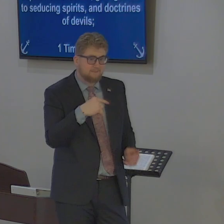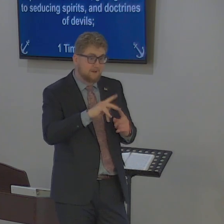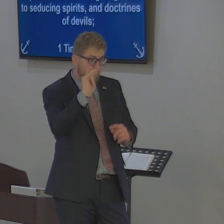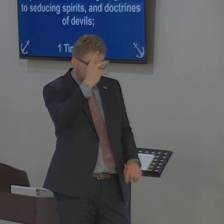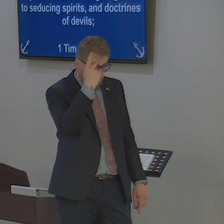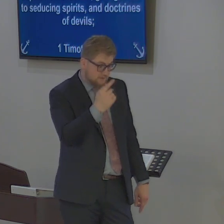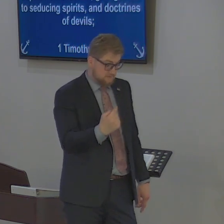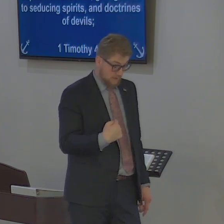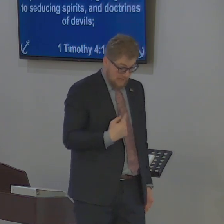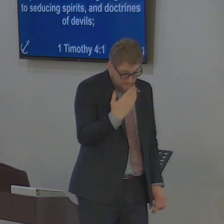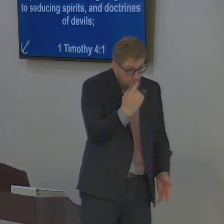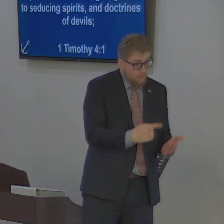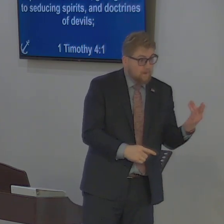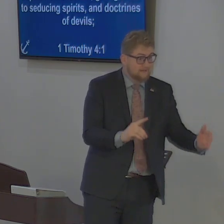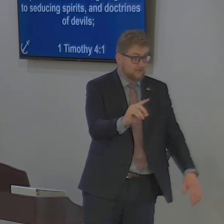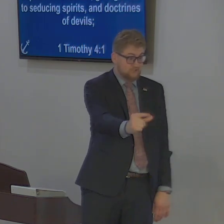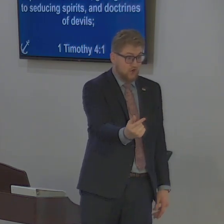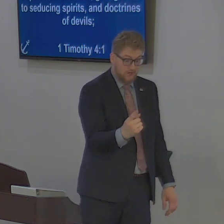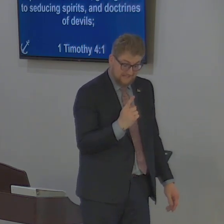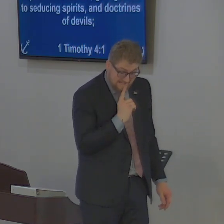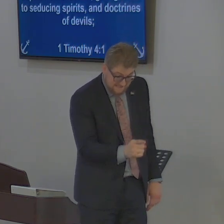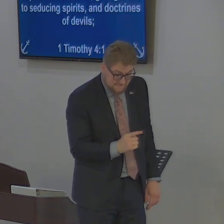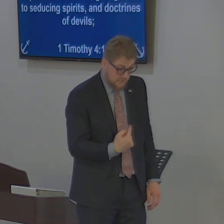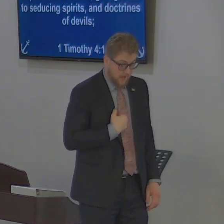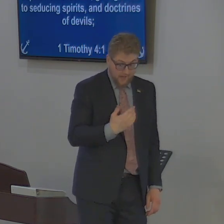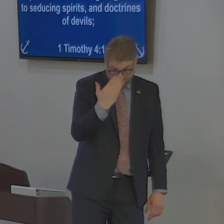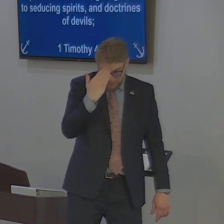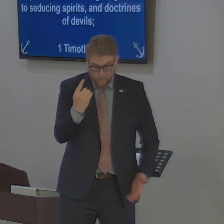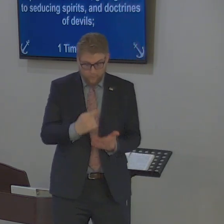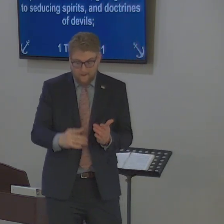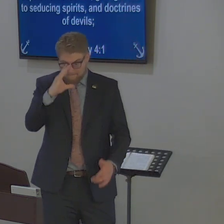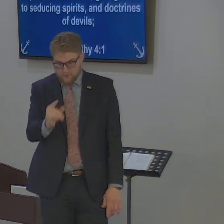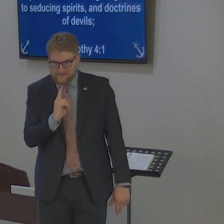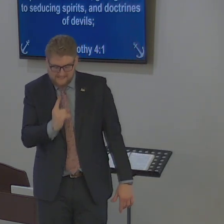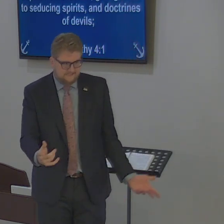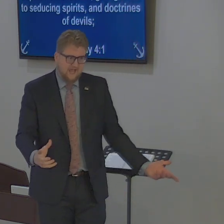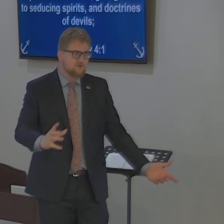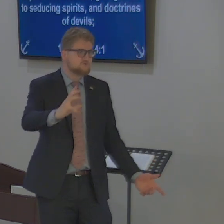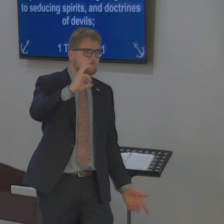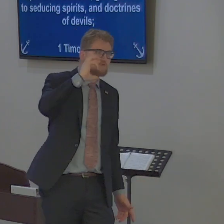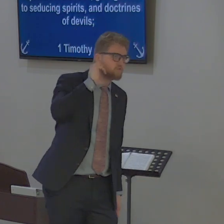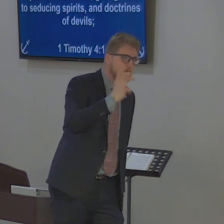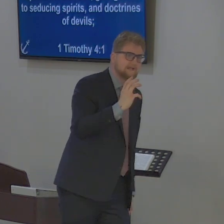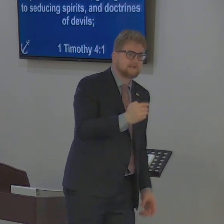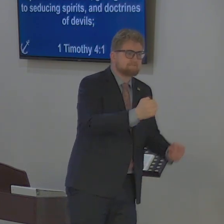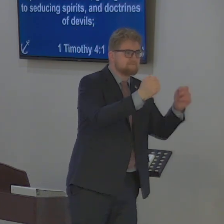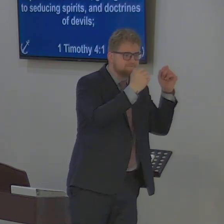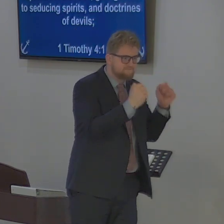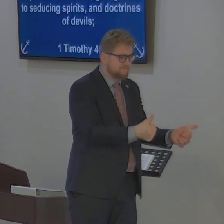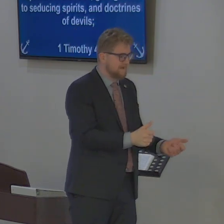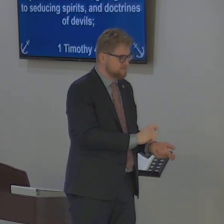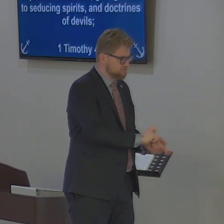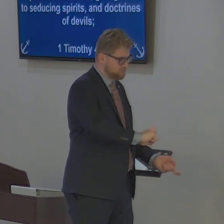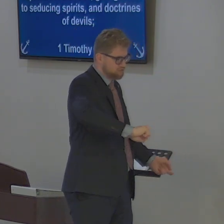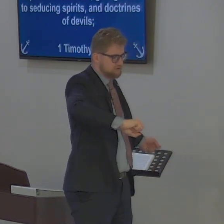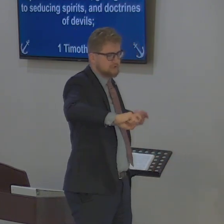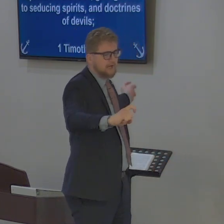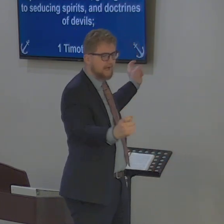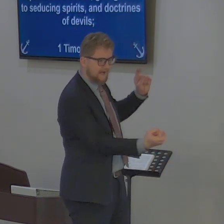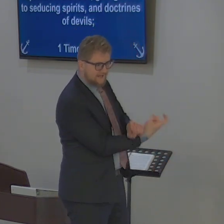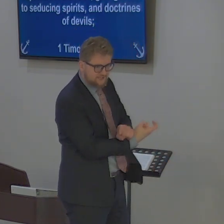dog is, bless God. I know what a boy is. It's crazy, the acceleration of what's gone